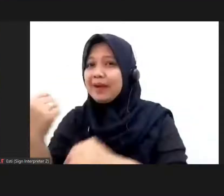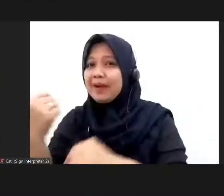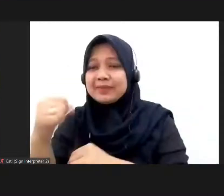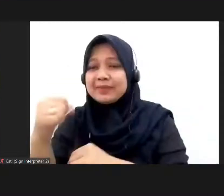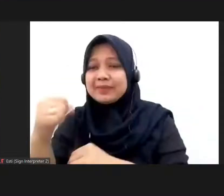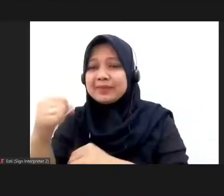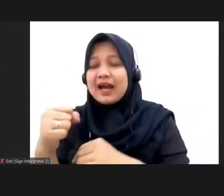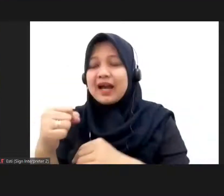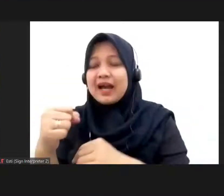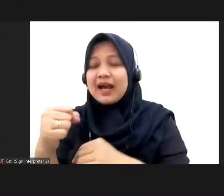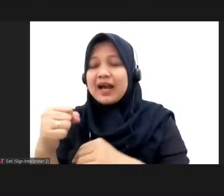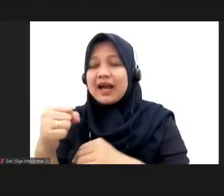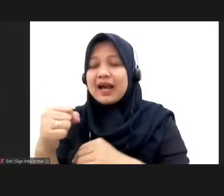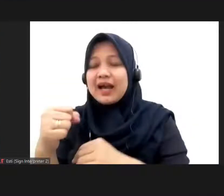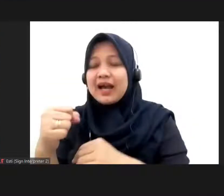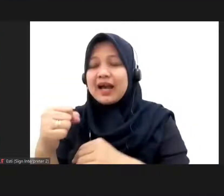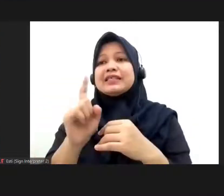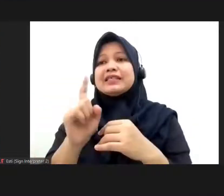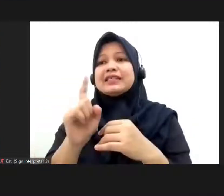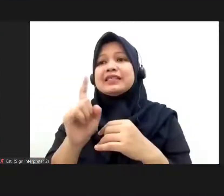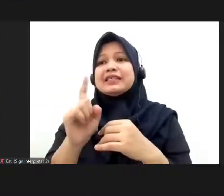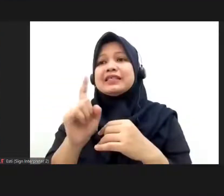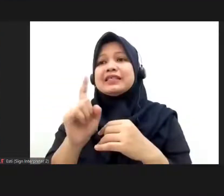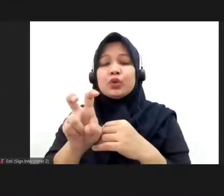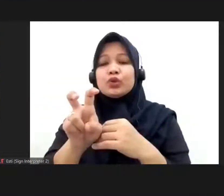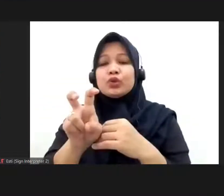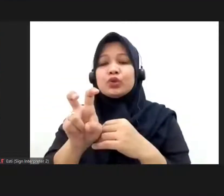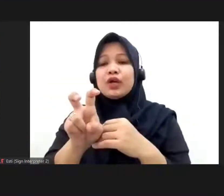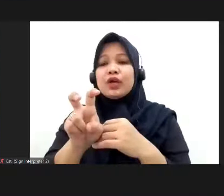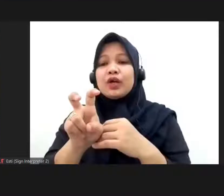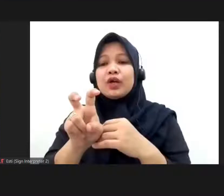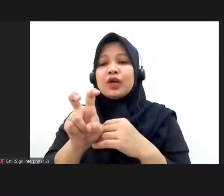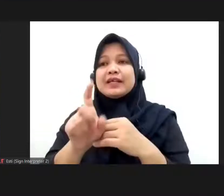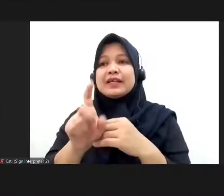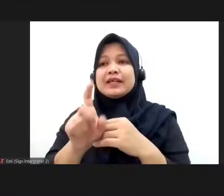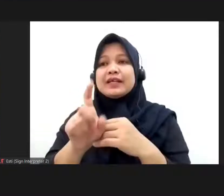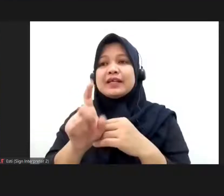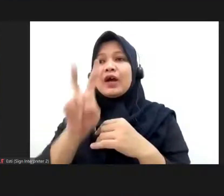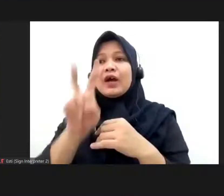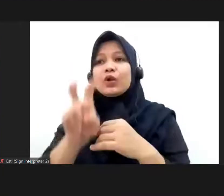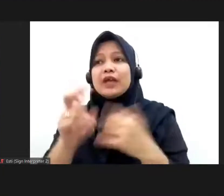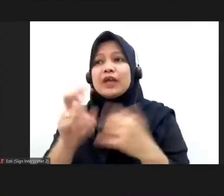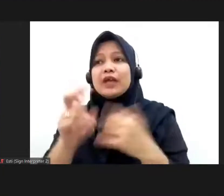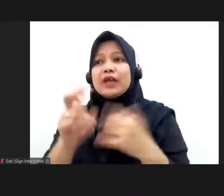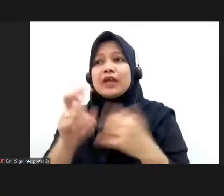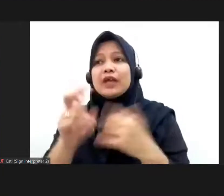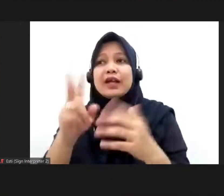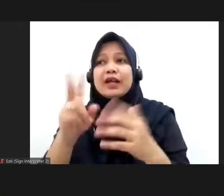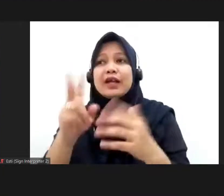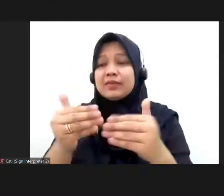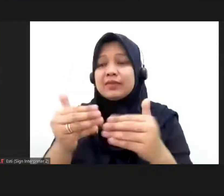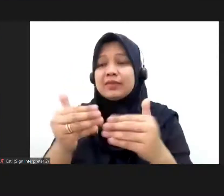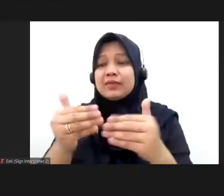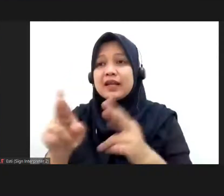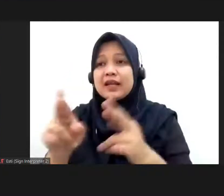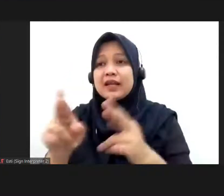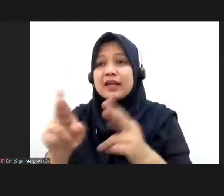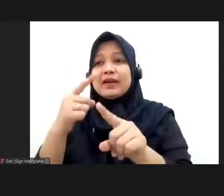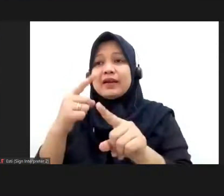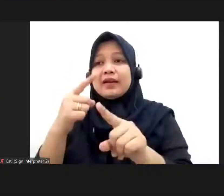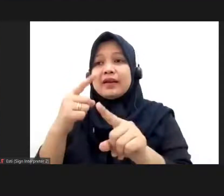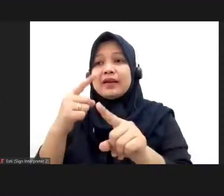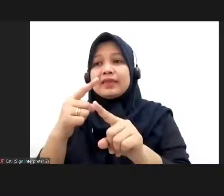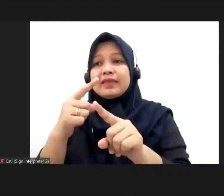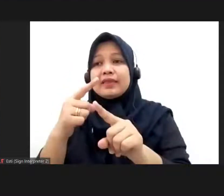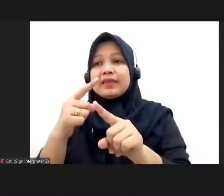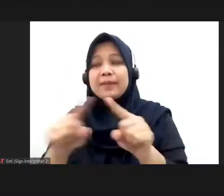to the extent that it should have been in normal circumstances, as well as preparedness messaging was also